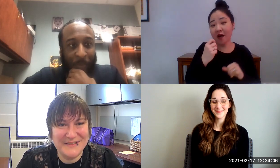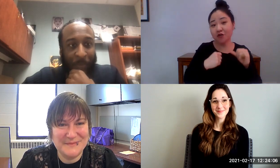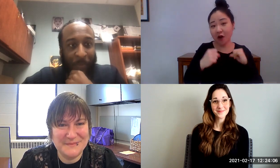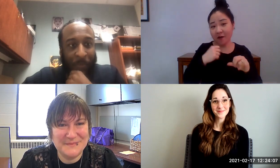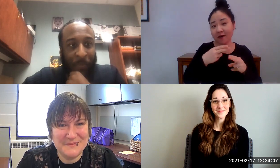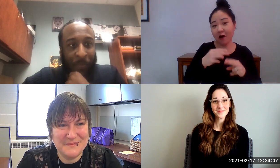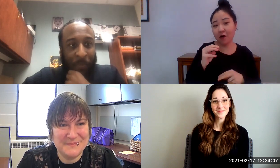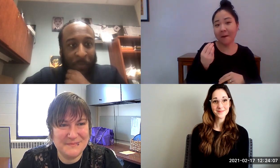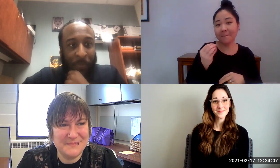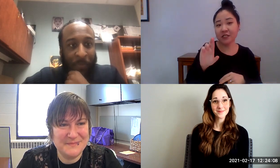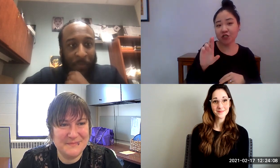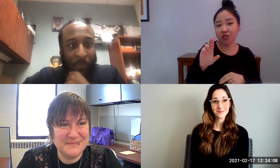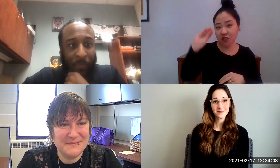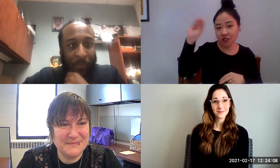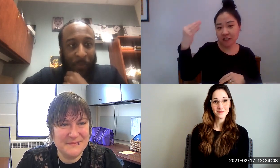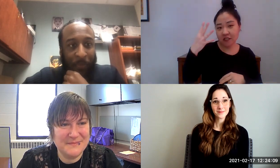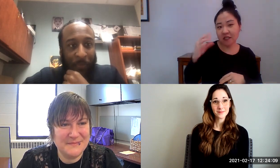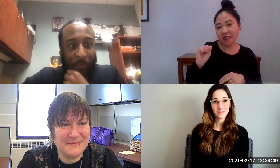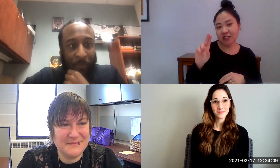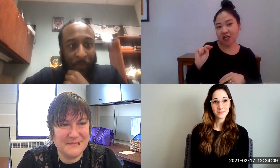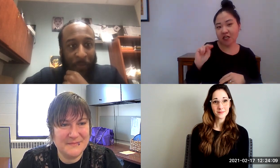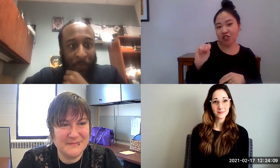There's one drama called Mr.